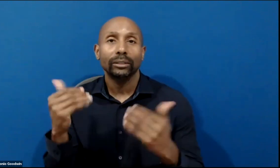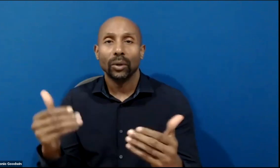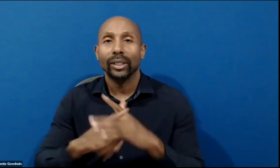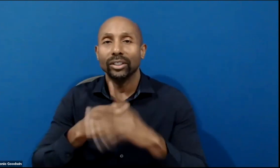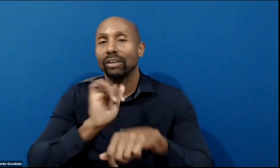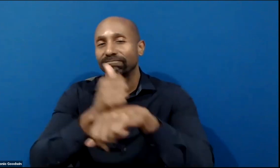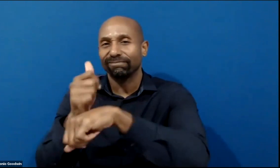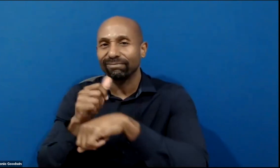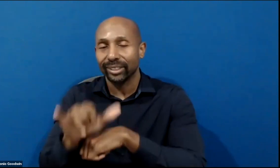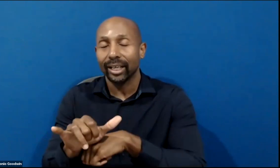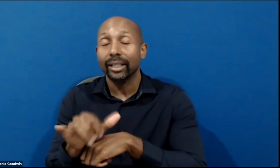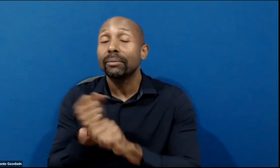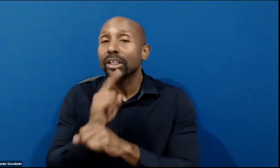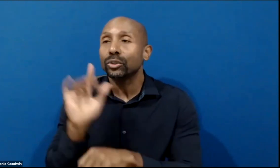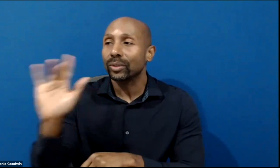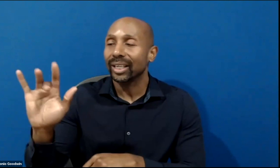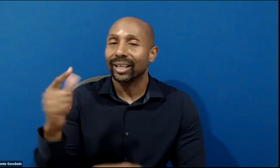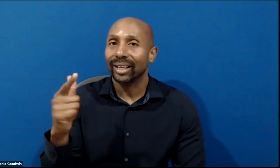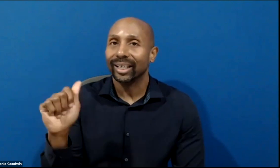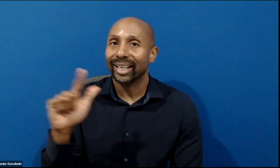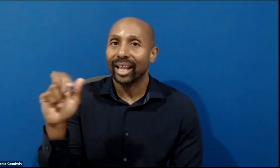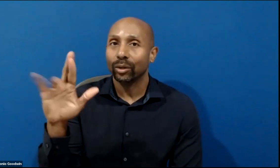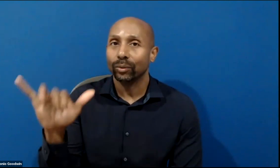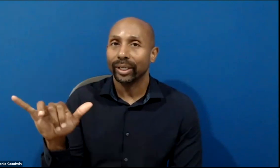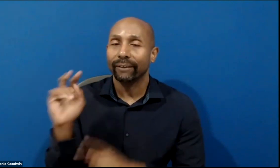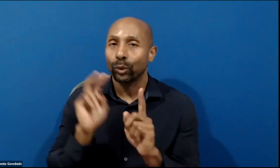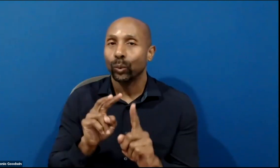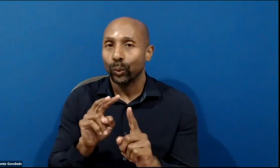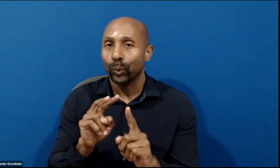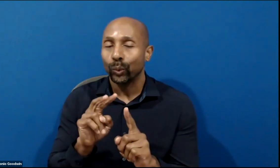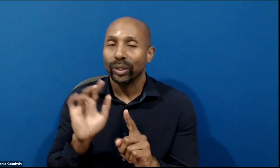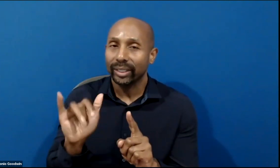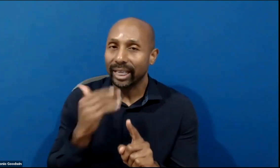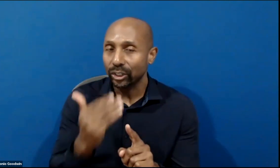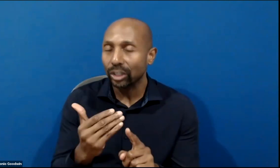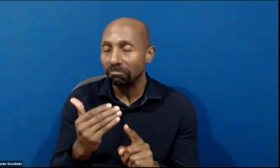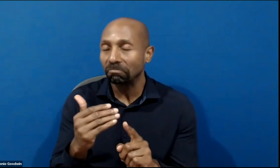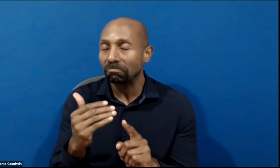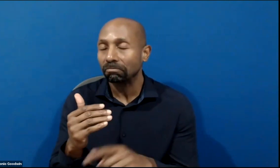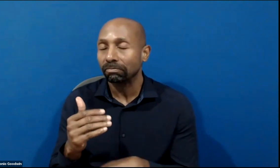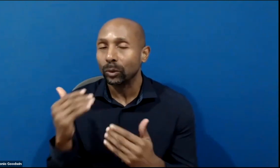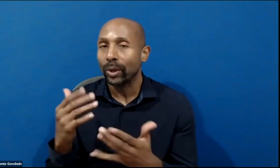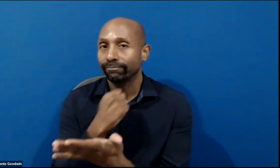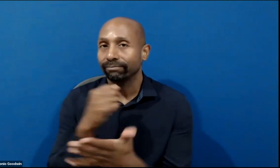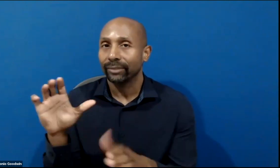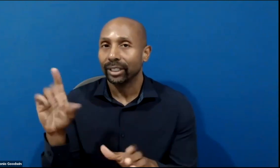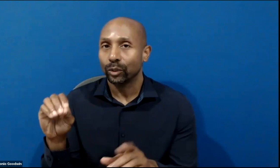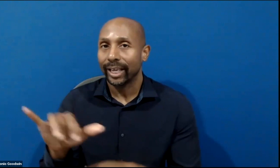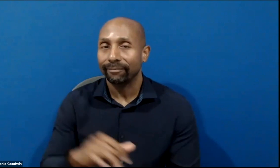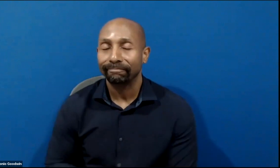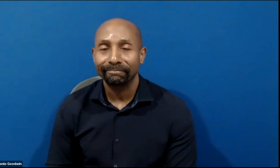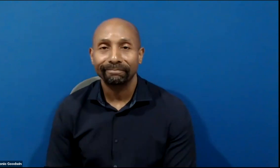but making sure that it's in gallery view would be good to do right now.